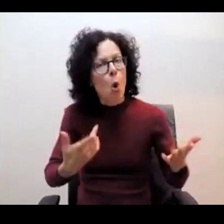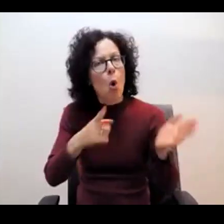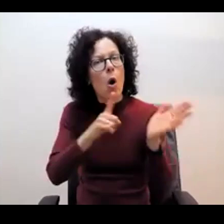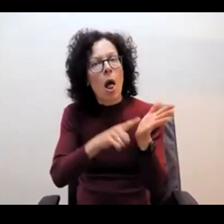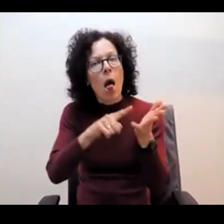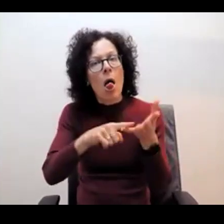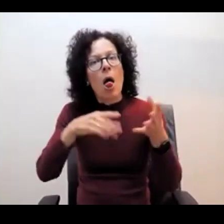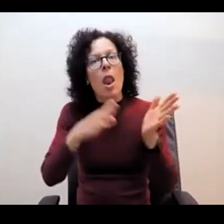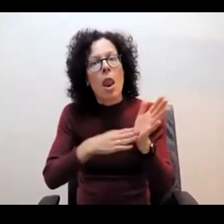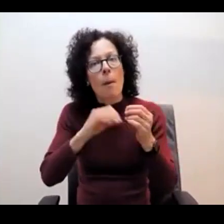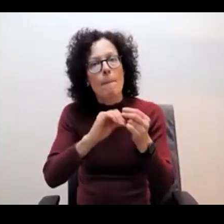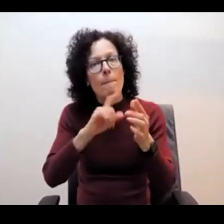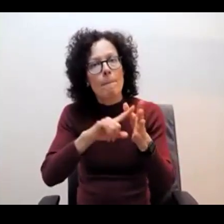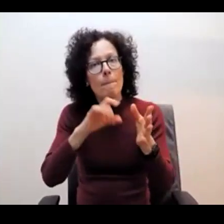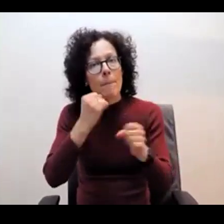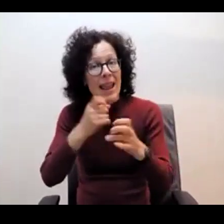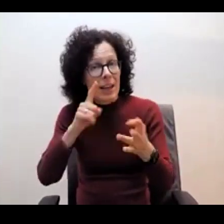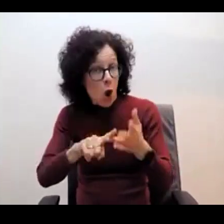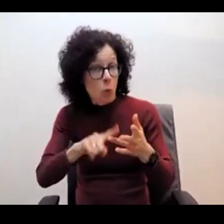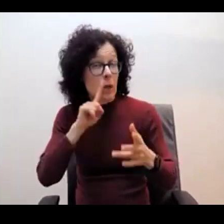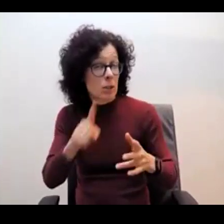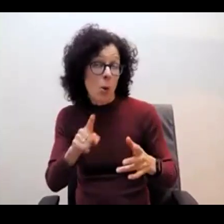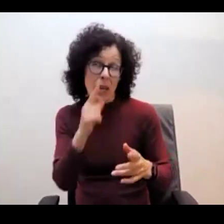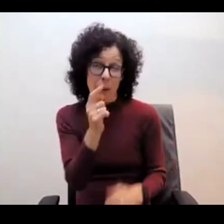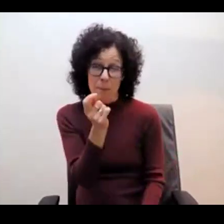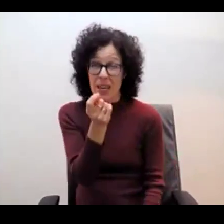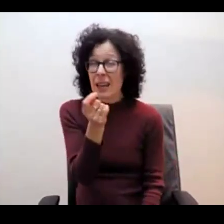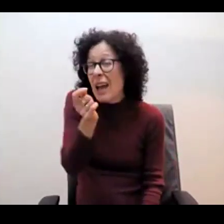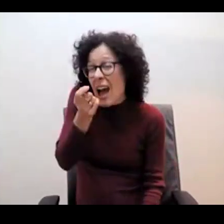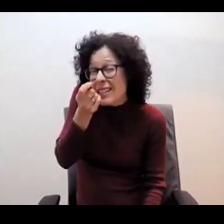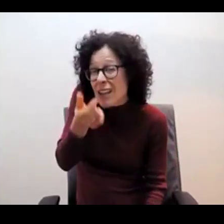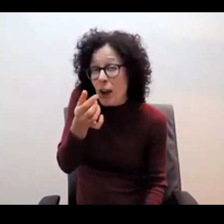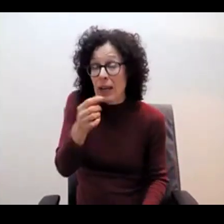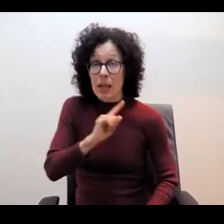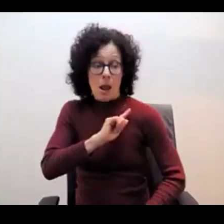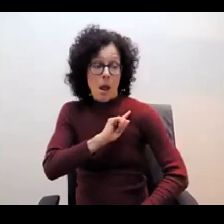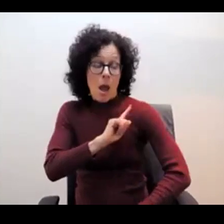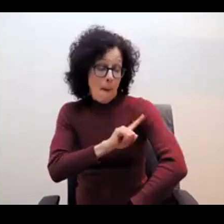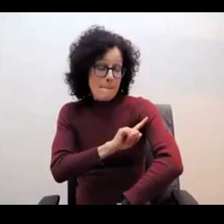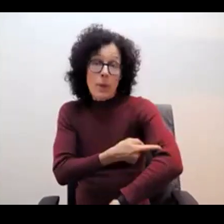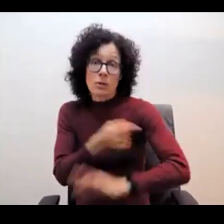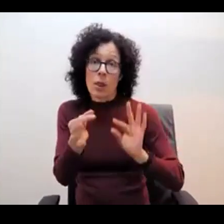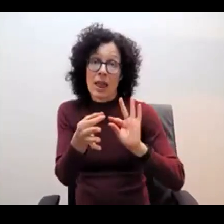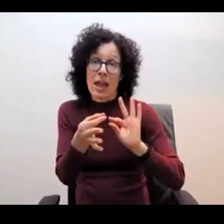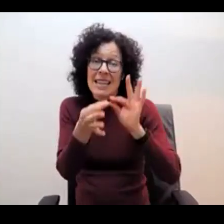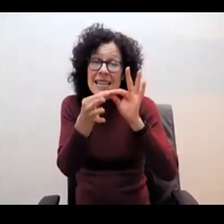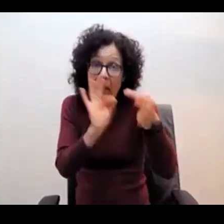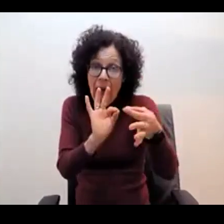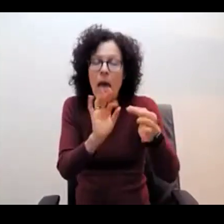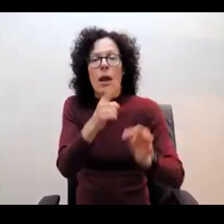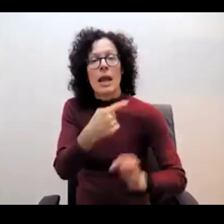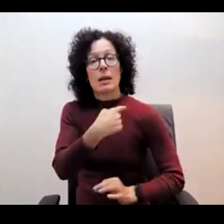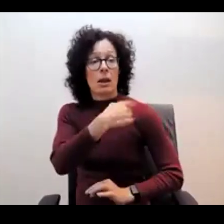is initially a very tiny tear in the muscles, either in the shoulders or in the lower back, for